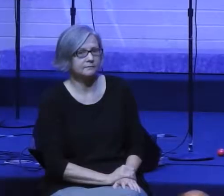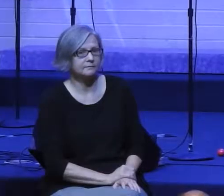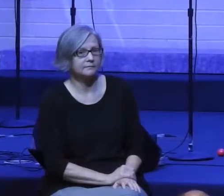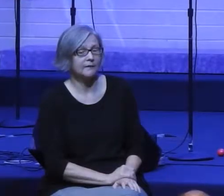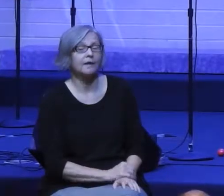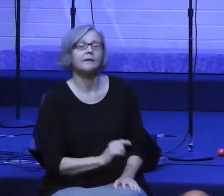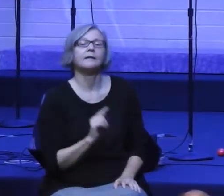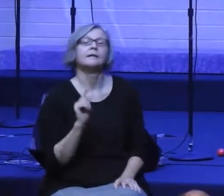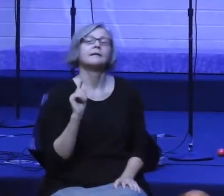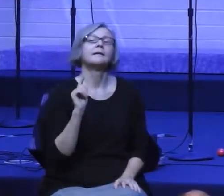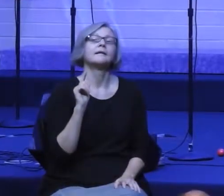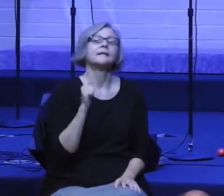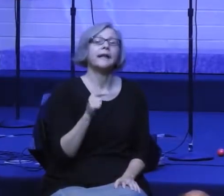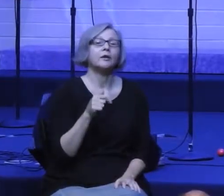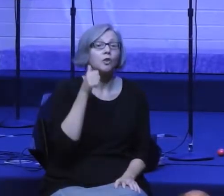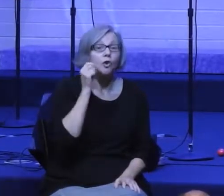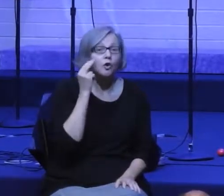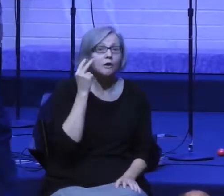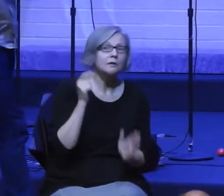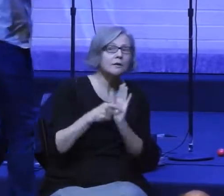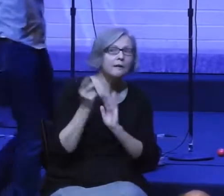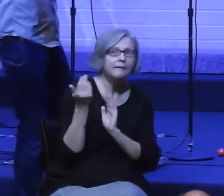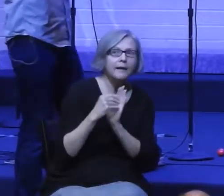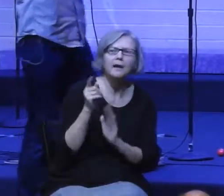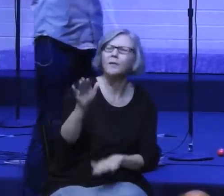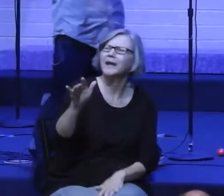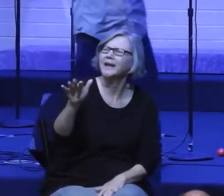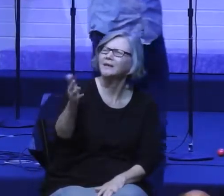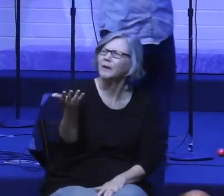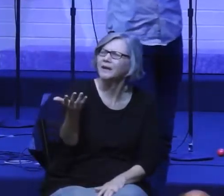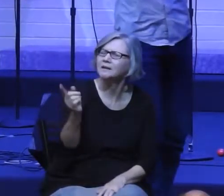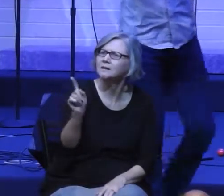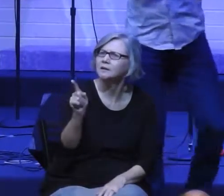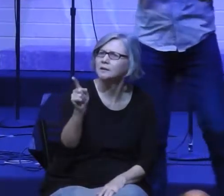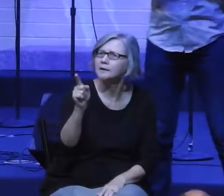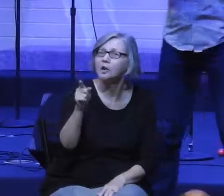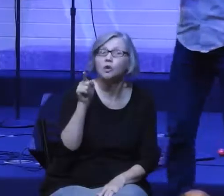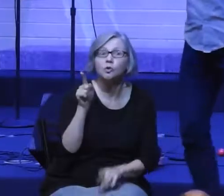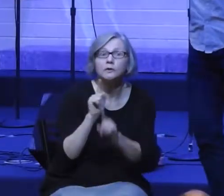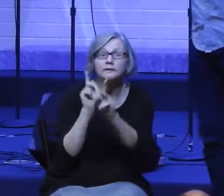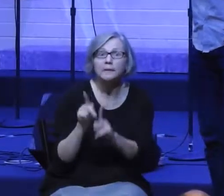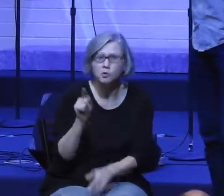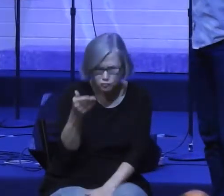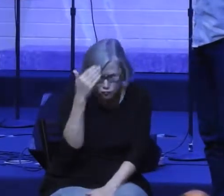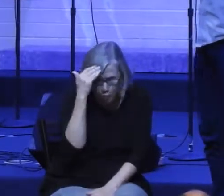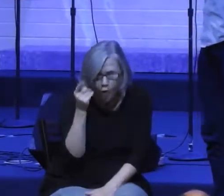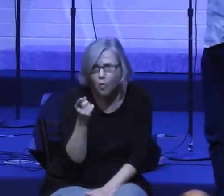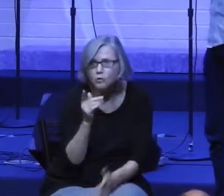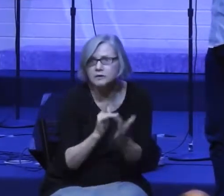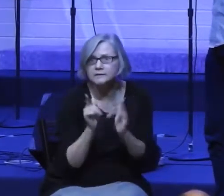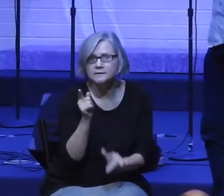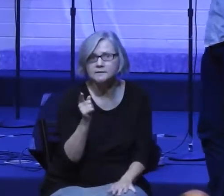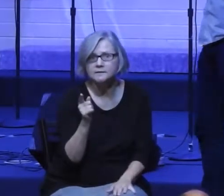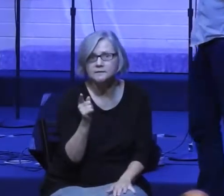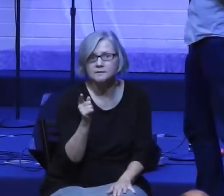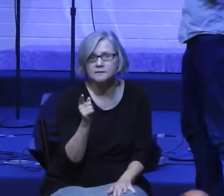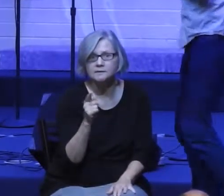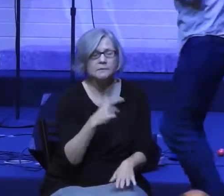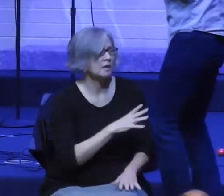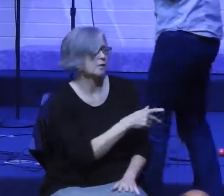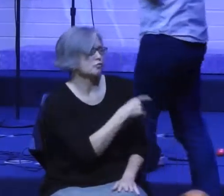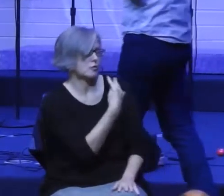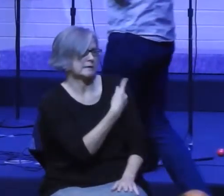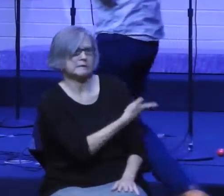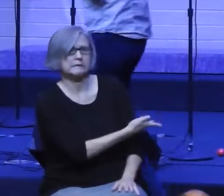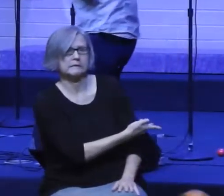Just a little while later, the girl sees him again and goes, wait a minute. You're one of the disciples. You know Jesus. Peter says,